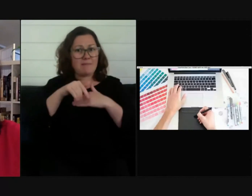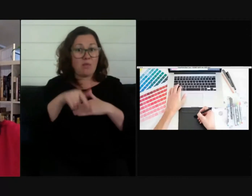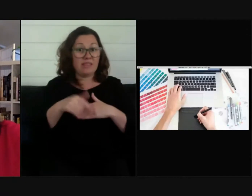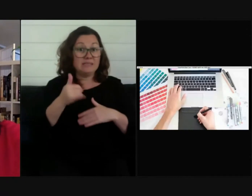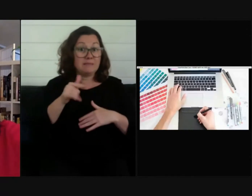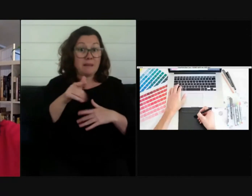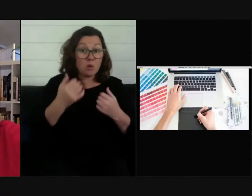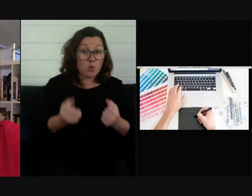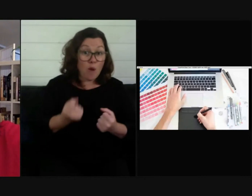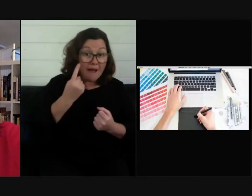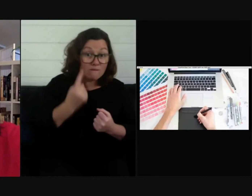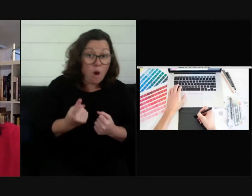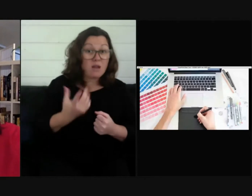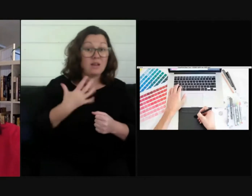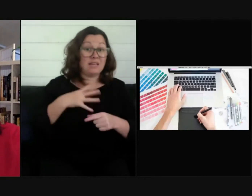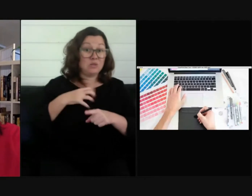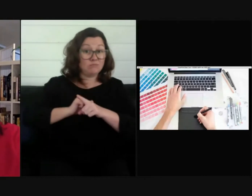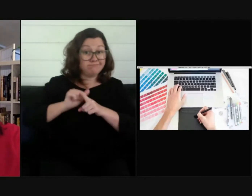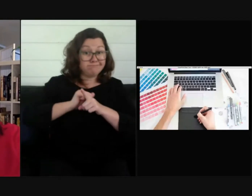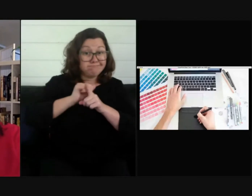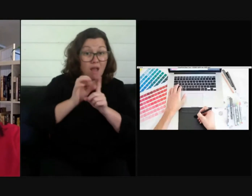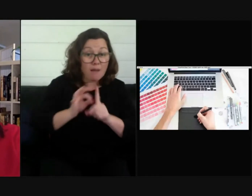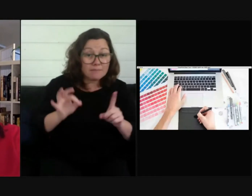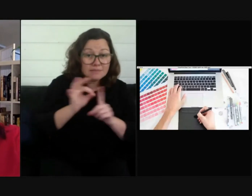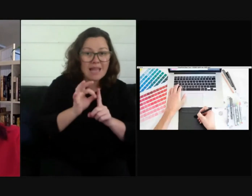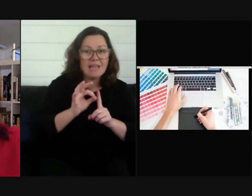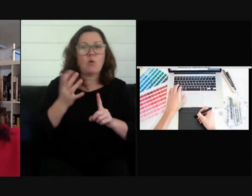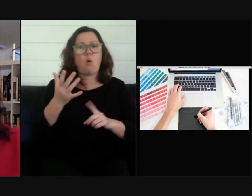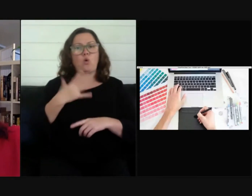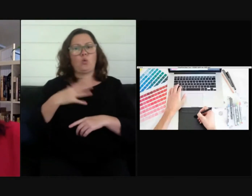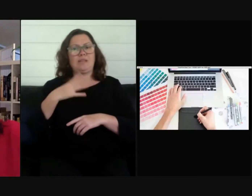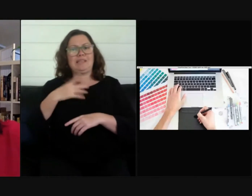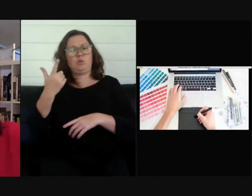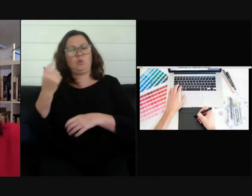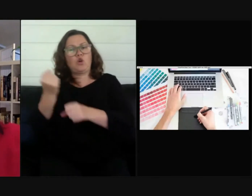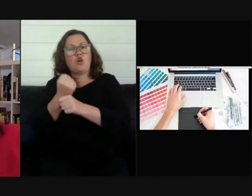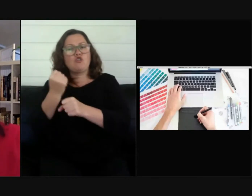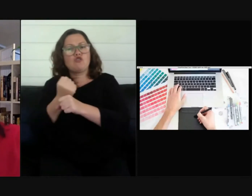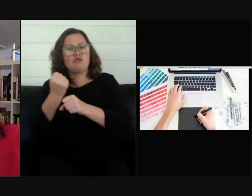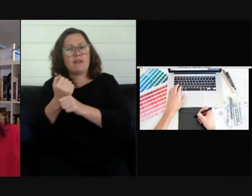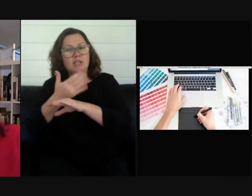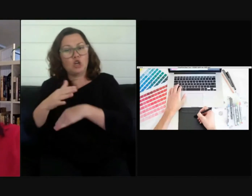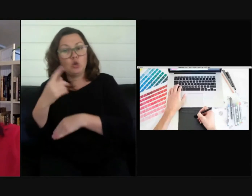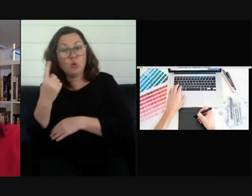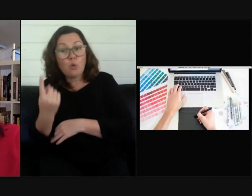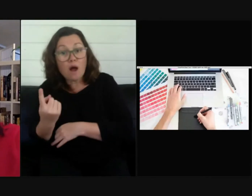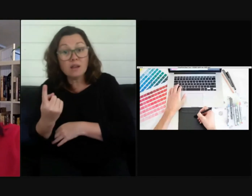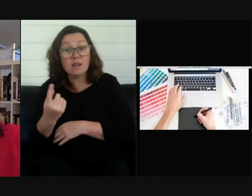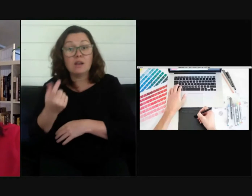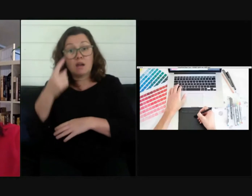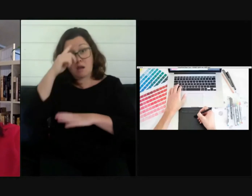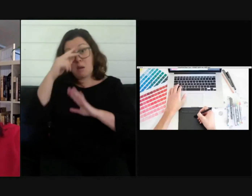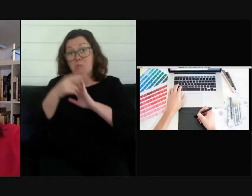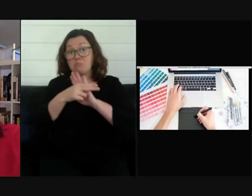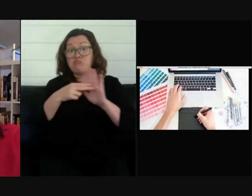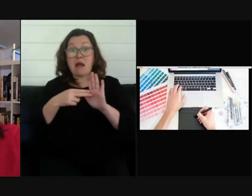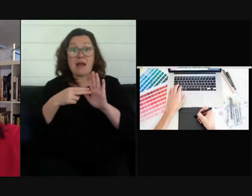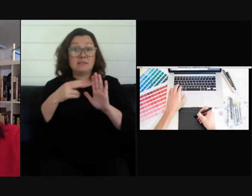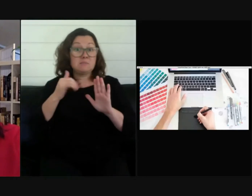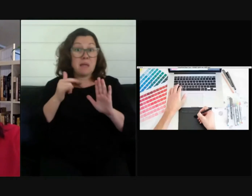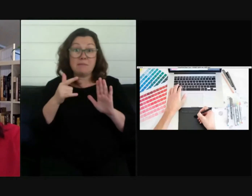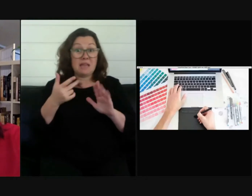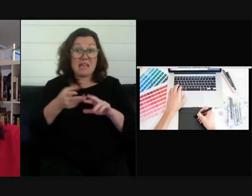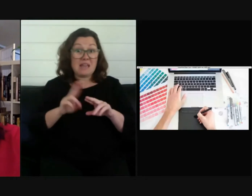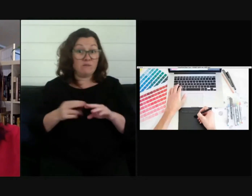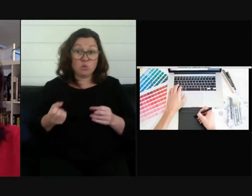can also hopefully give work to a fellow creative. There are lots of designers out there who are suffering just as much as we are. They